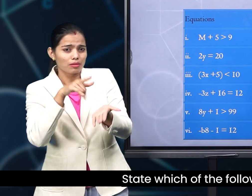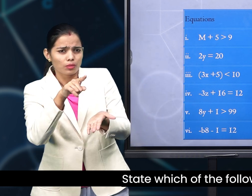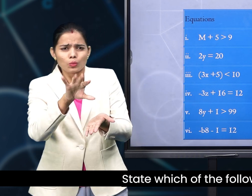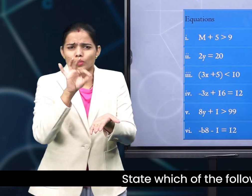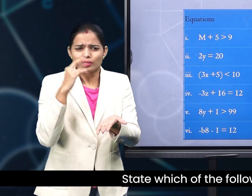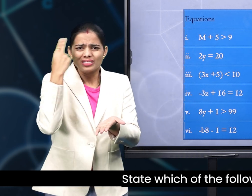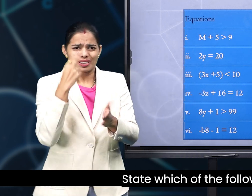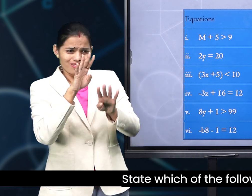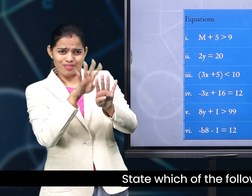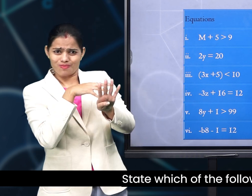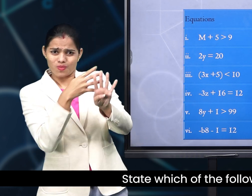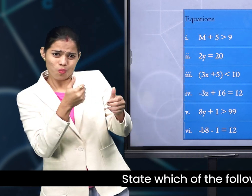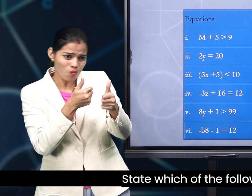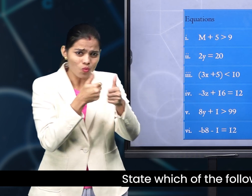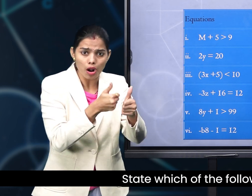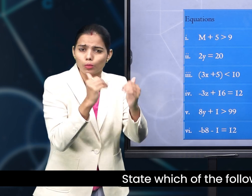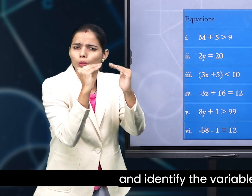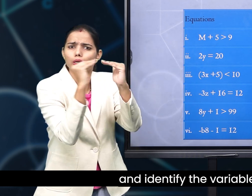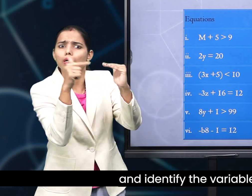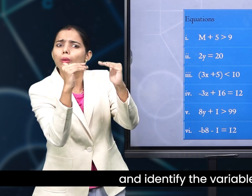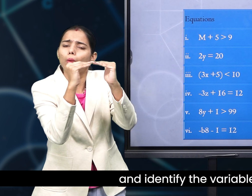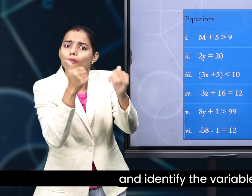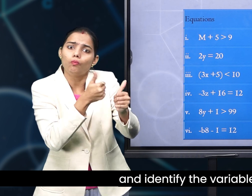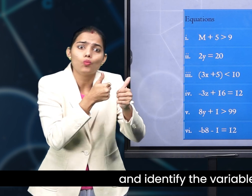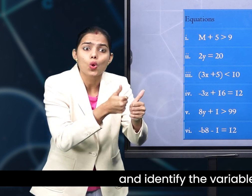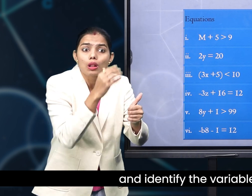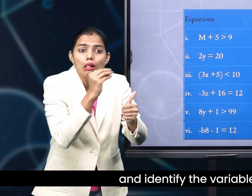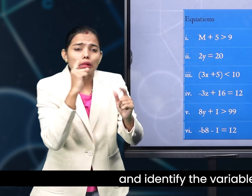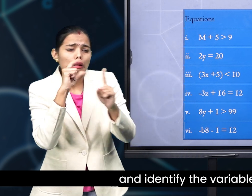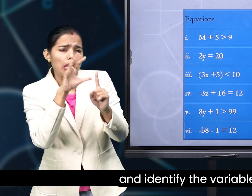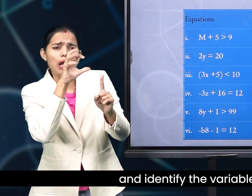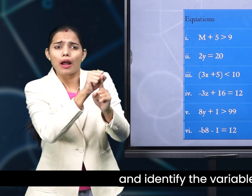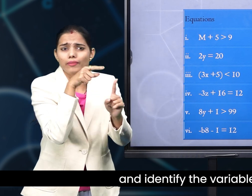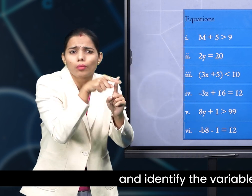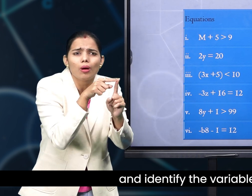State which of the following are equations and identify the variable from the equation.